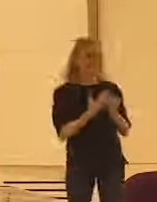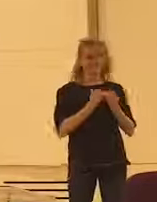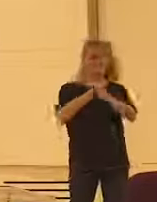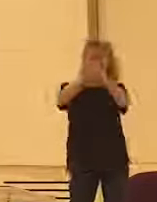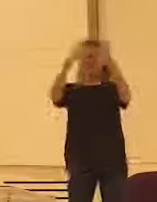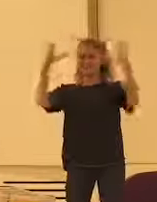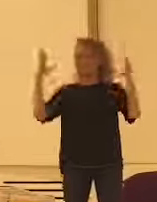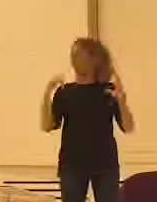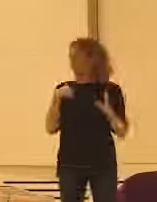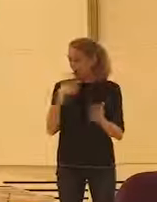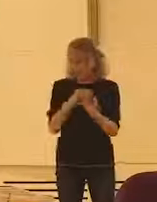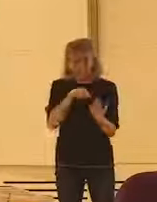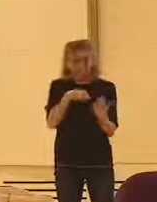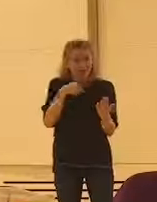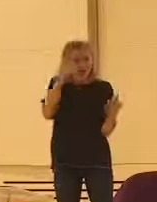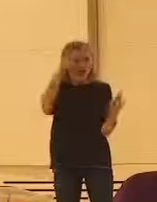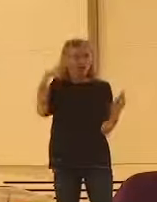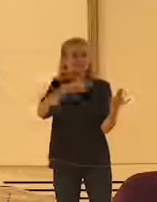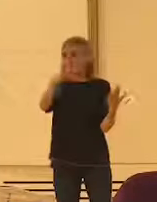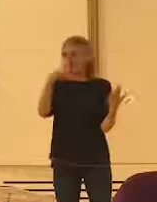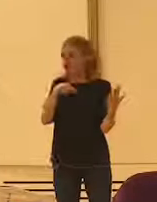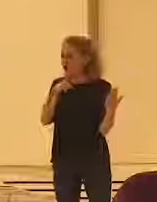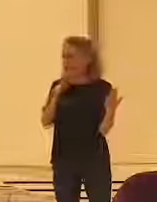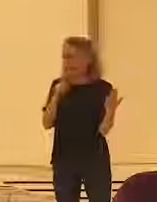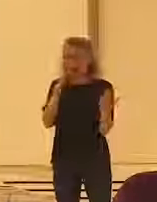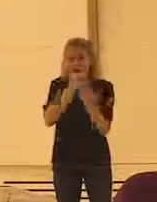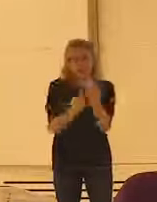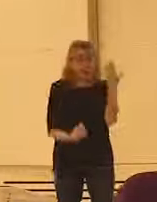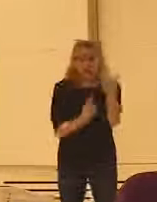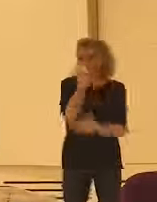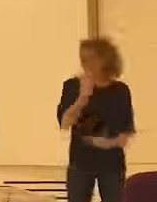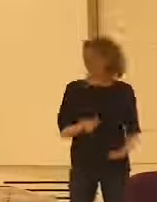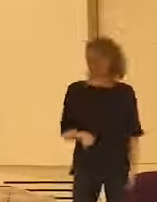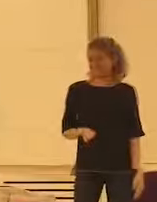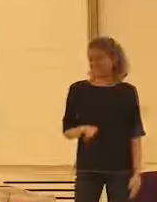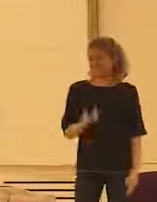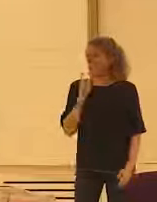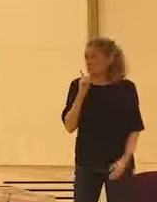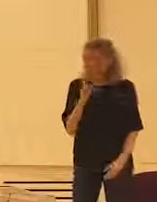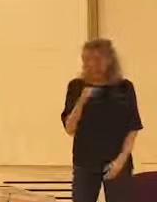beautiful, ideal world. It's these 12 principles, and they're all there. But does that actually happen?